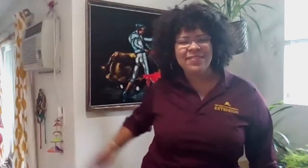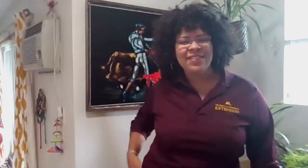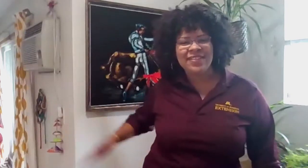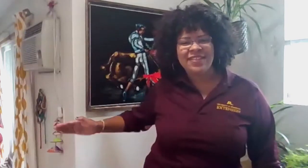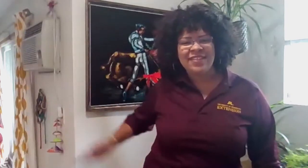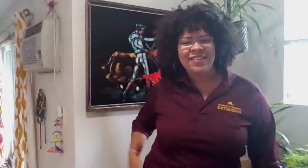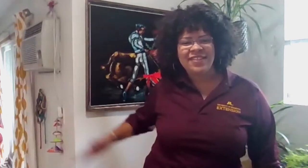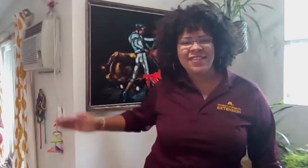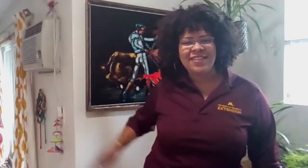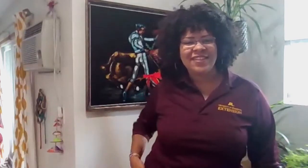Horse.